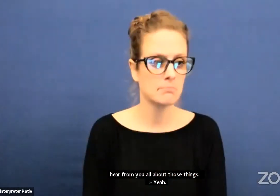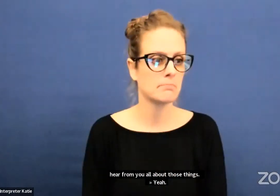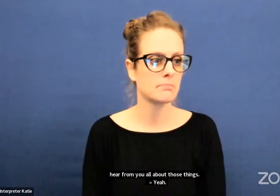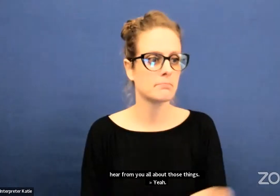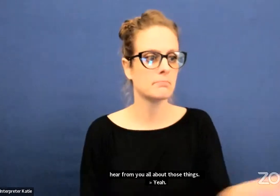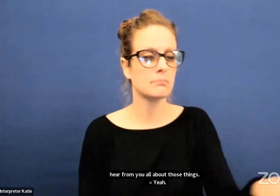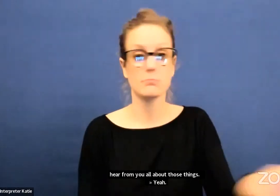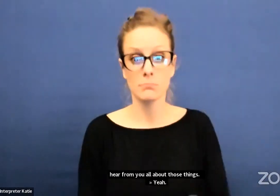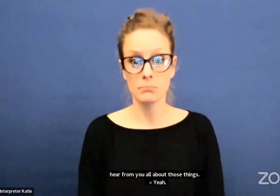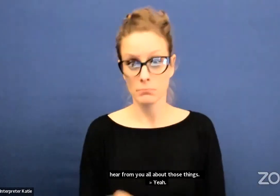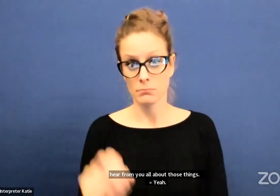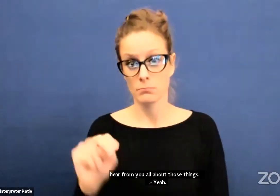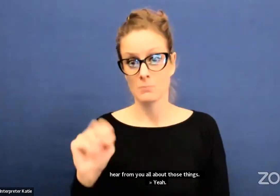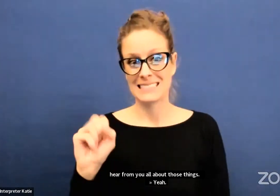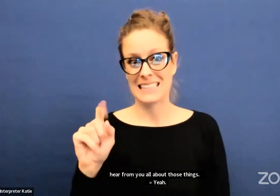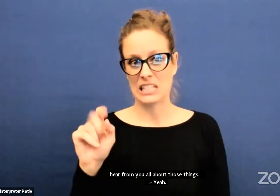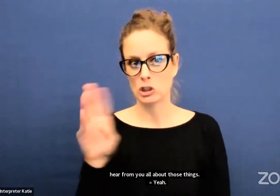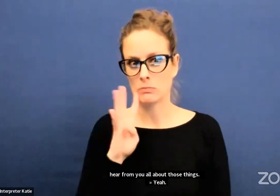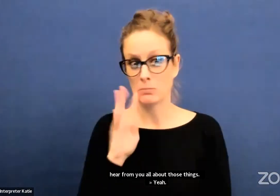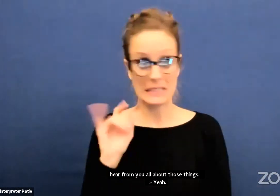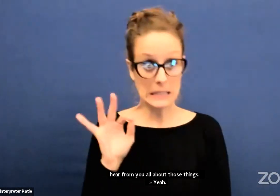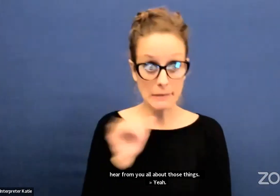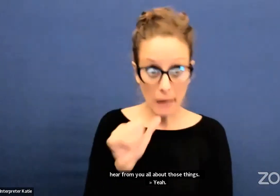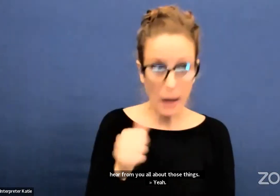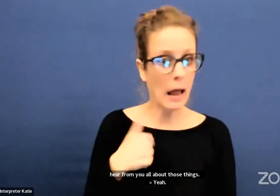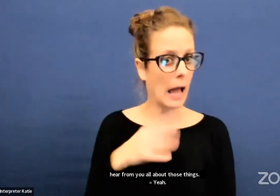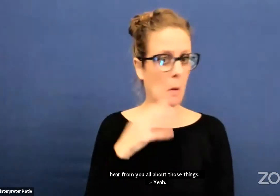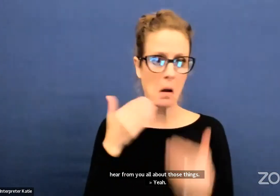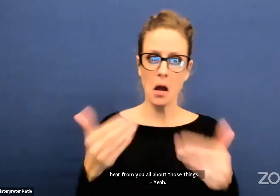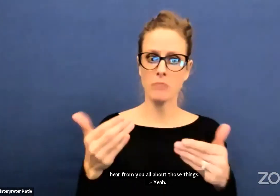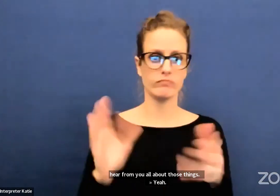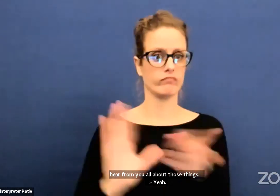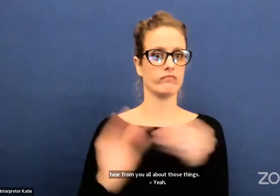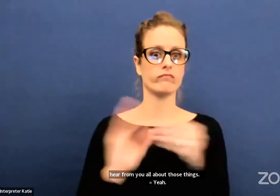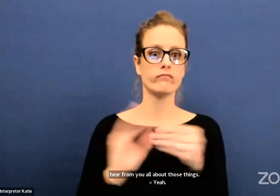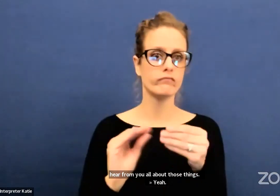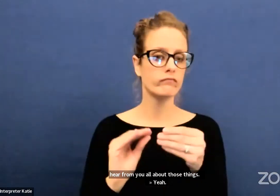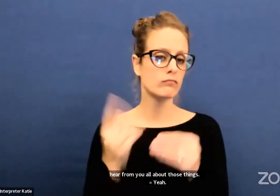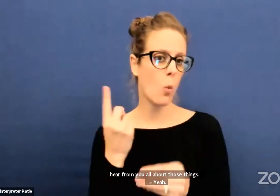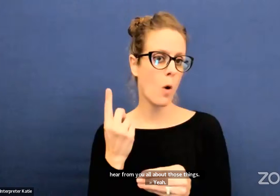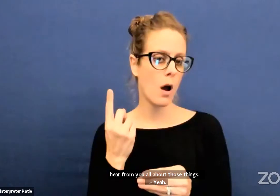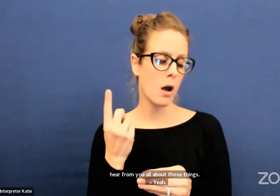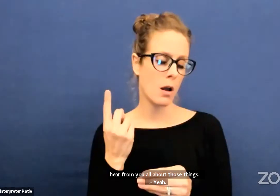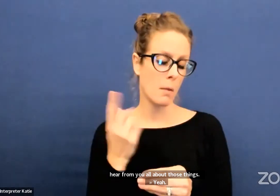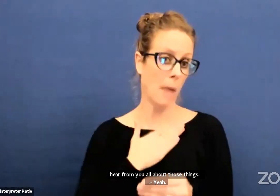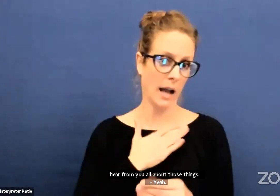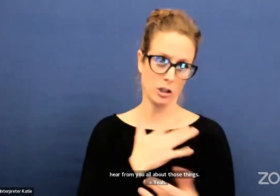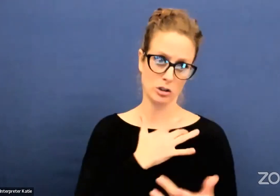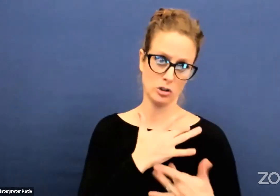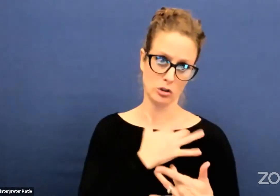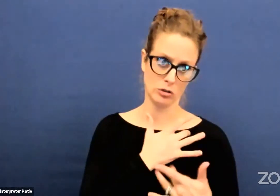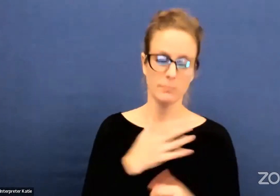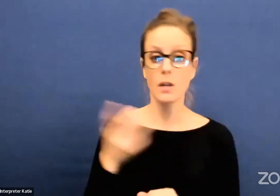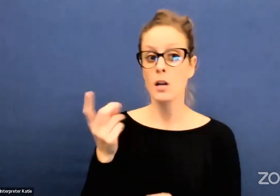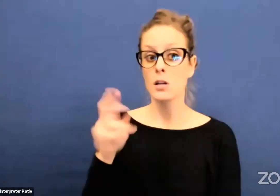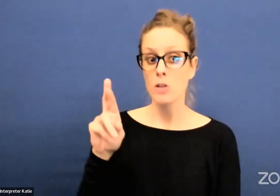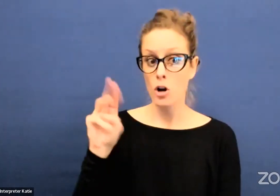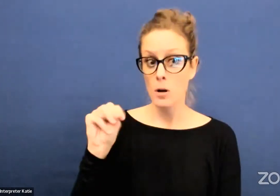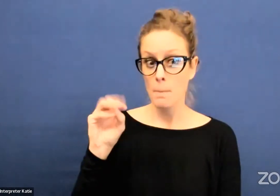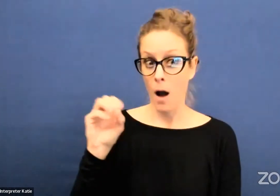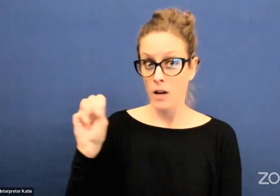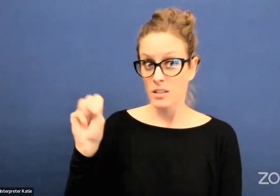And if not, I can I'll take space and raise one myself, Dr. Moss. I